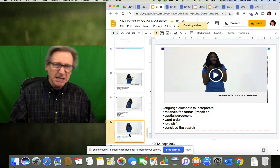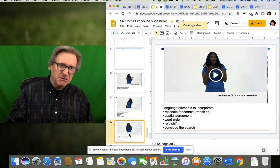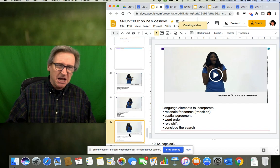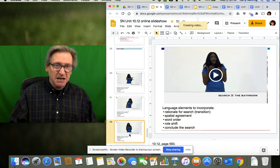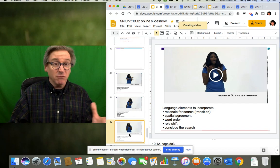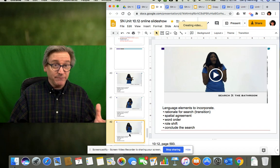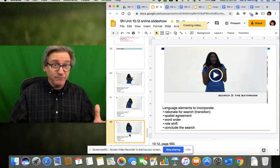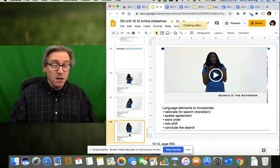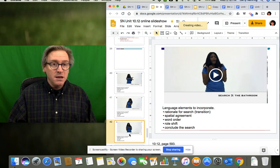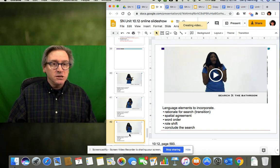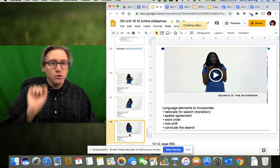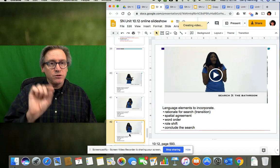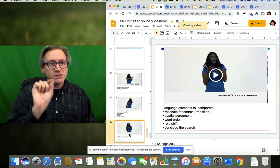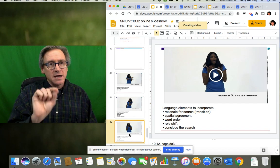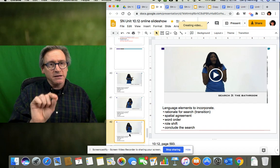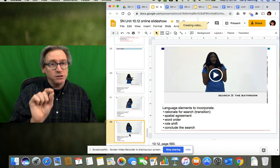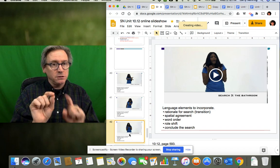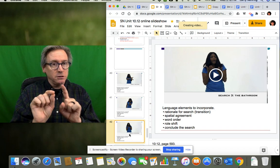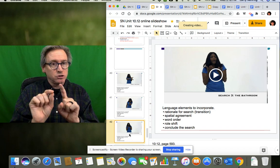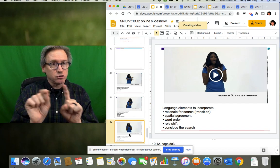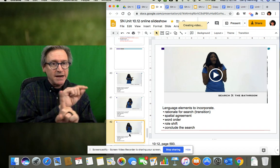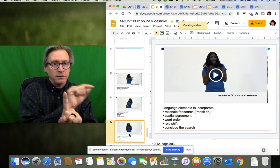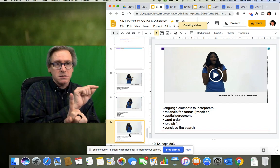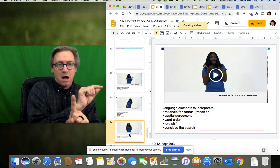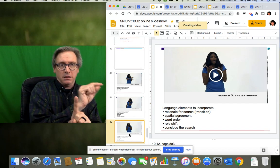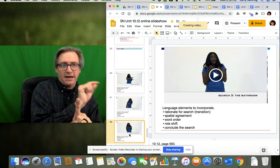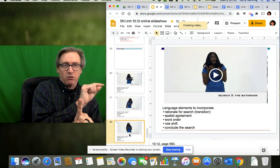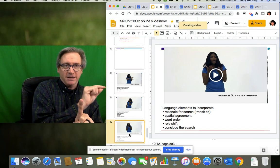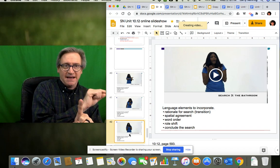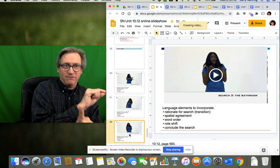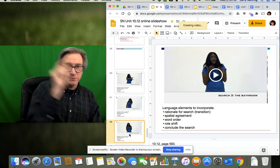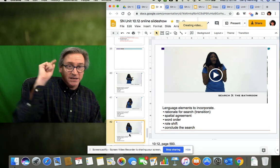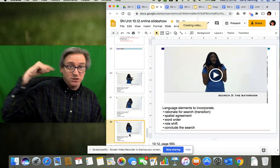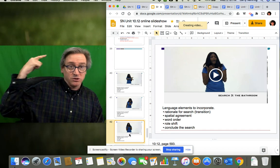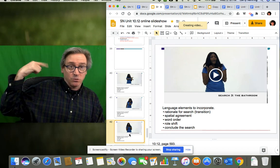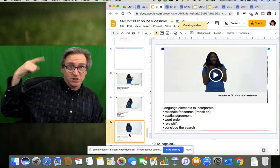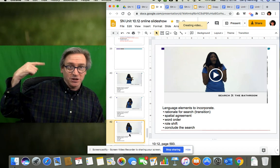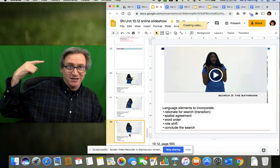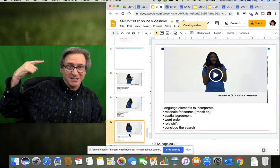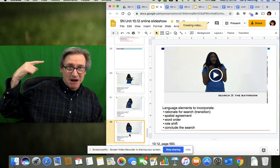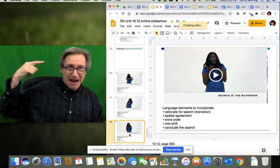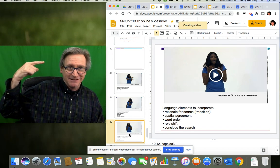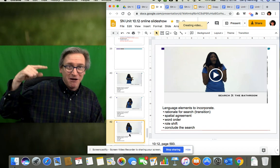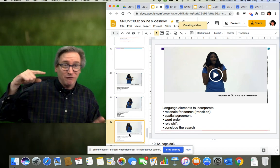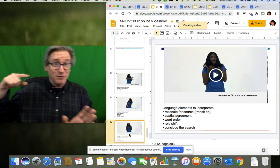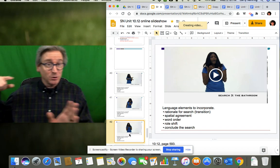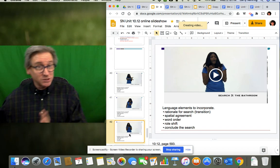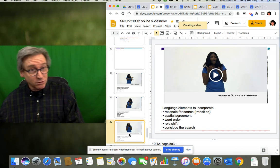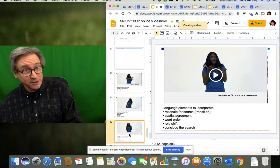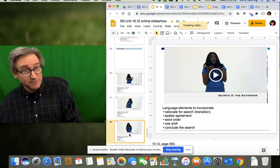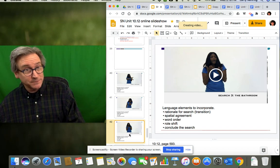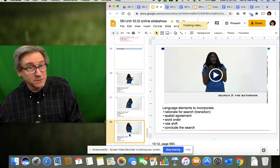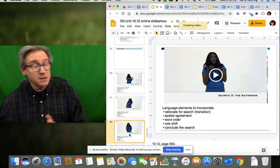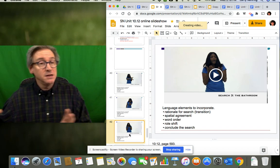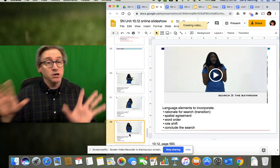heat the outside, right? So those kind of things, try to not let your audience have those because those are what's going to distract from your